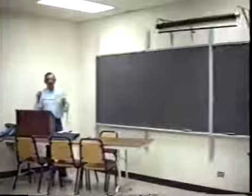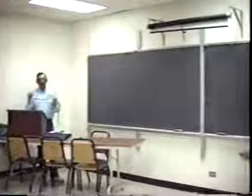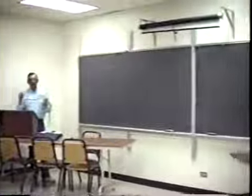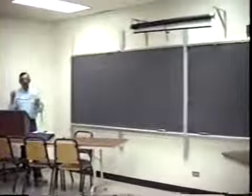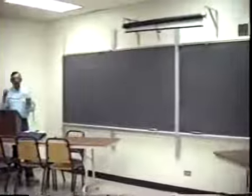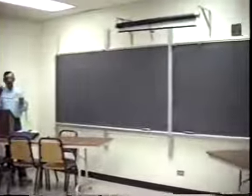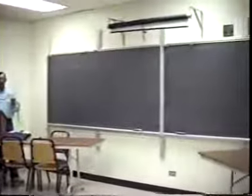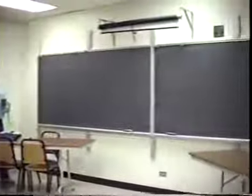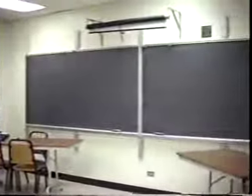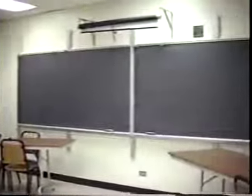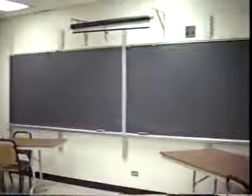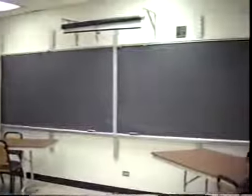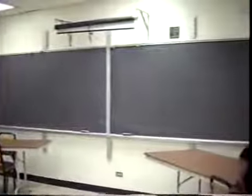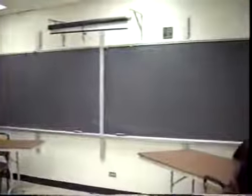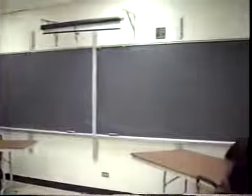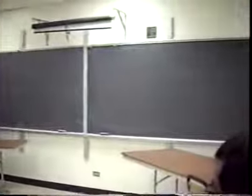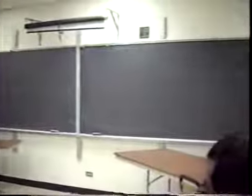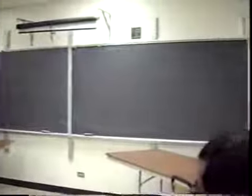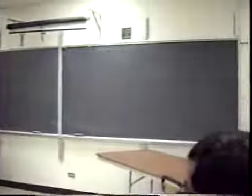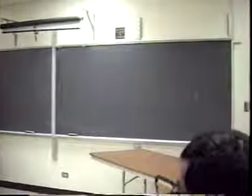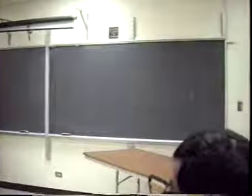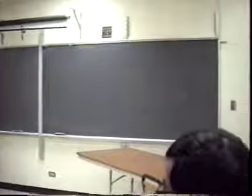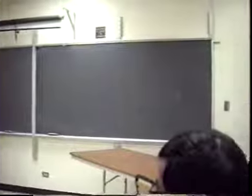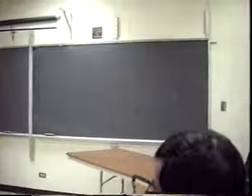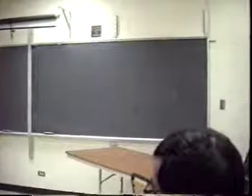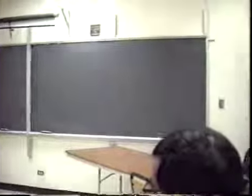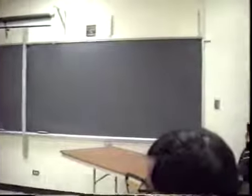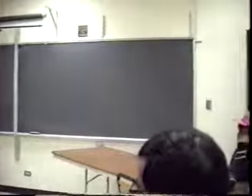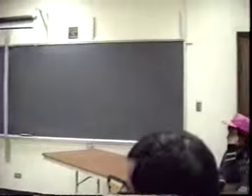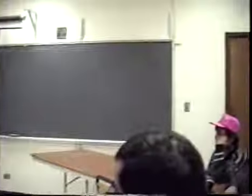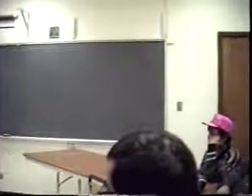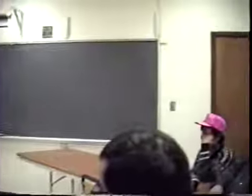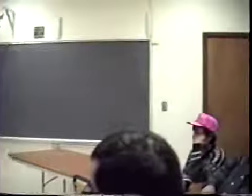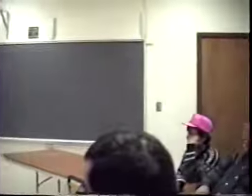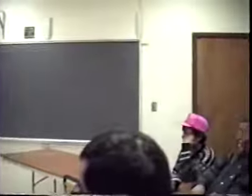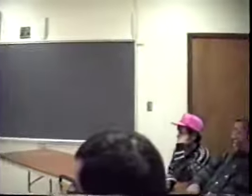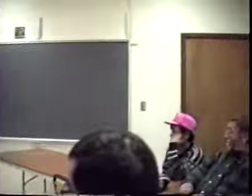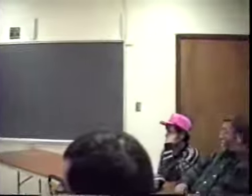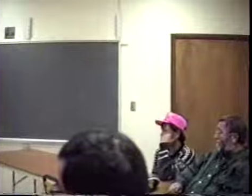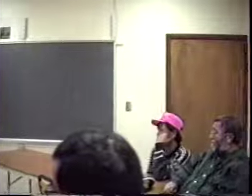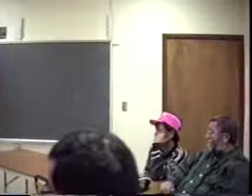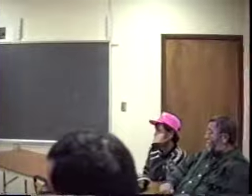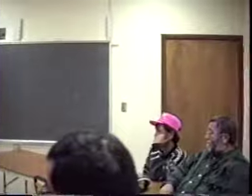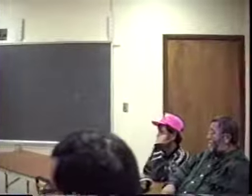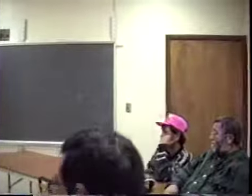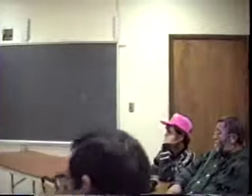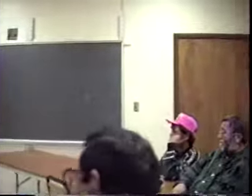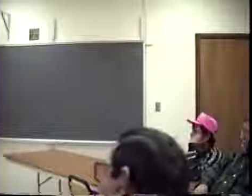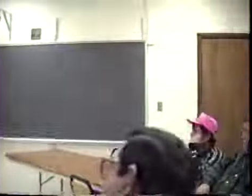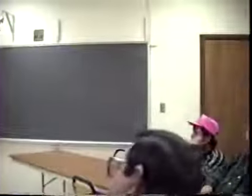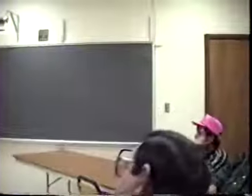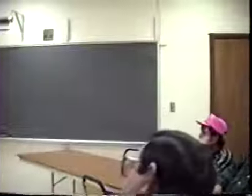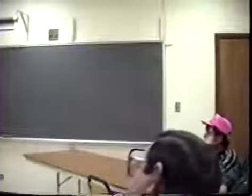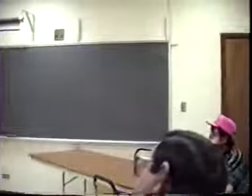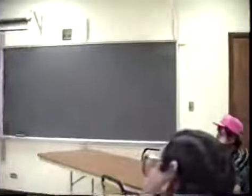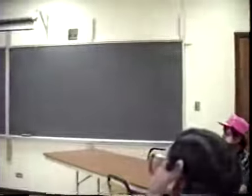Indian ancestry, I'd like to make sure that you go ahead and tell if you're of Indian ancestry, wherever you're from, and so on and so forth.